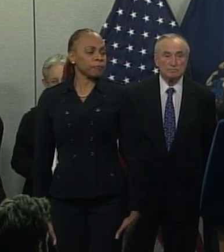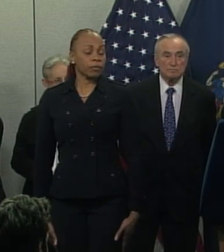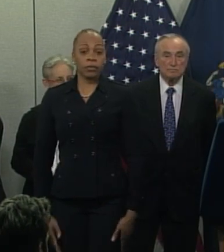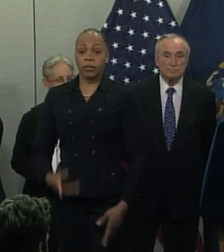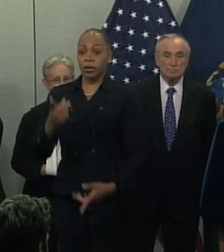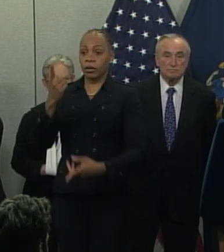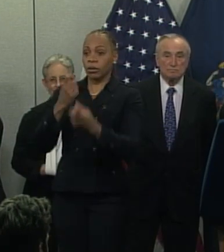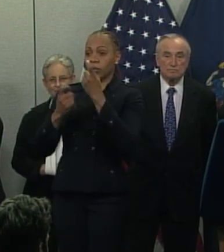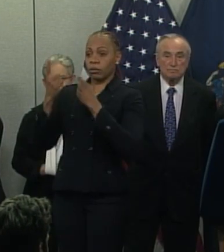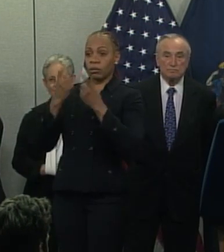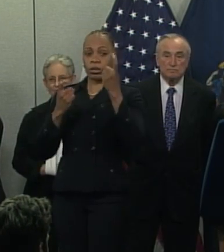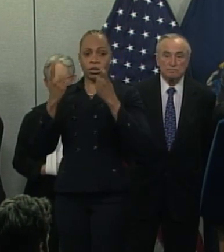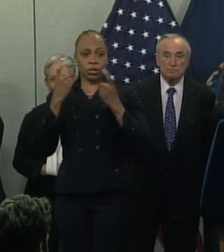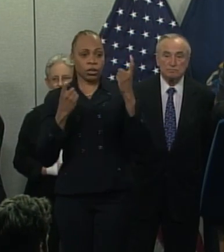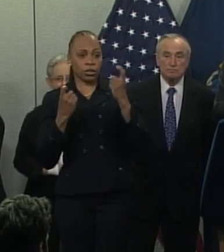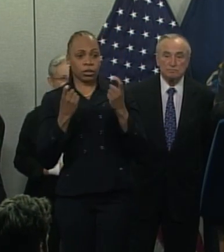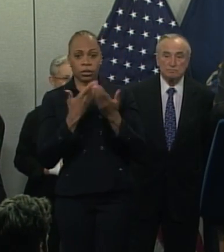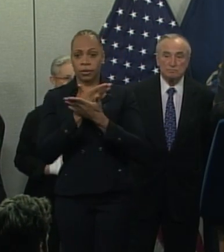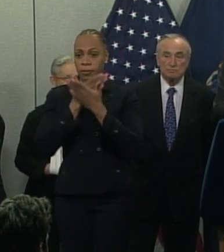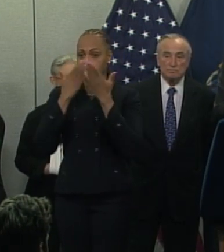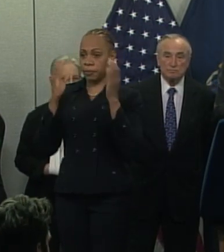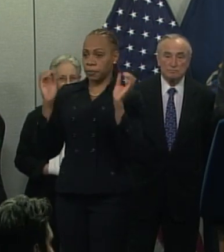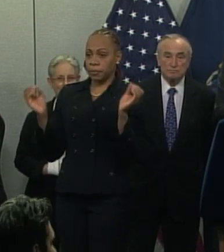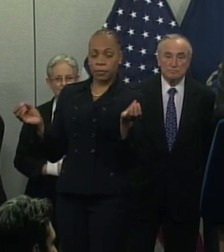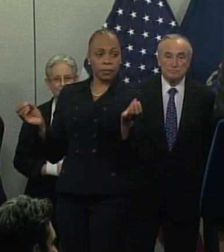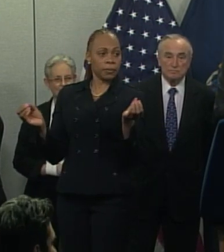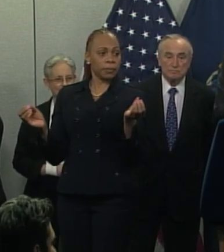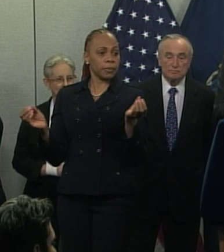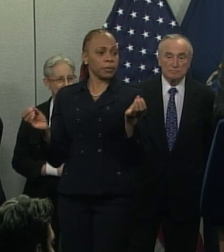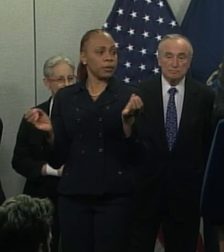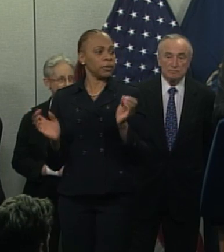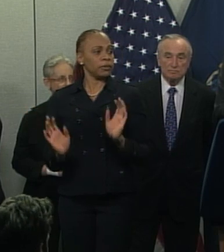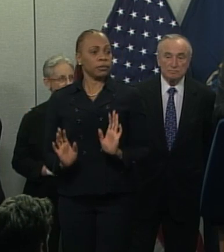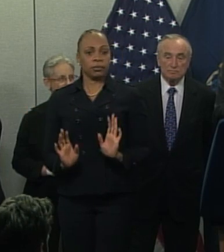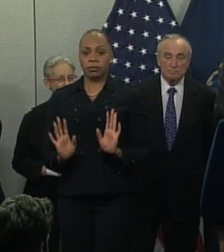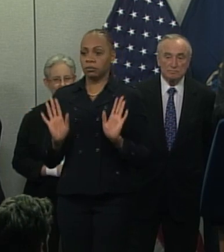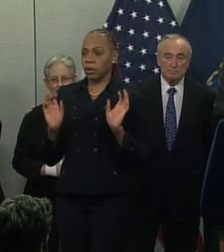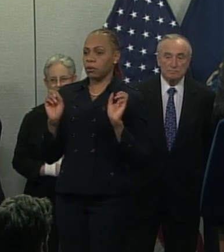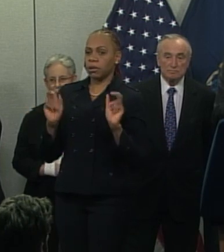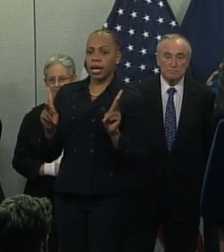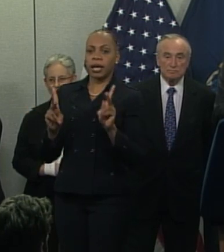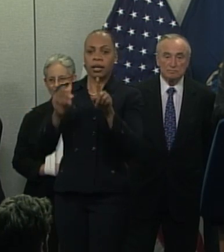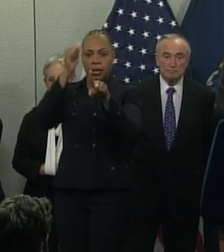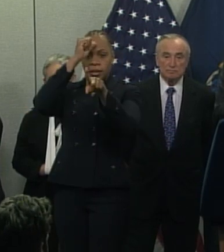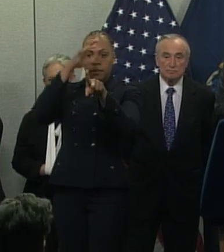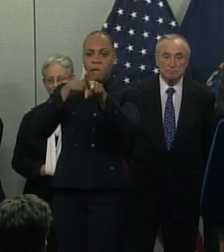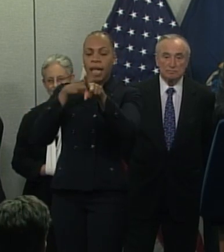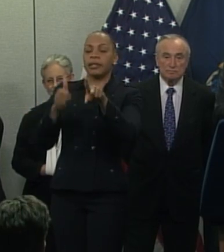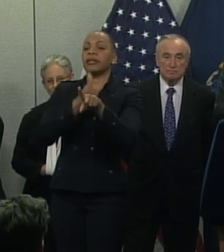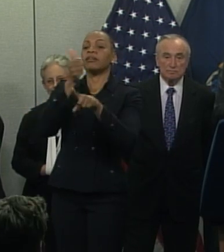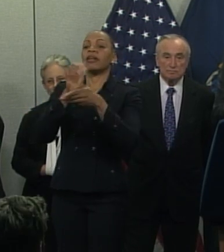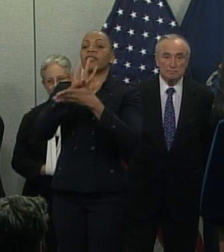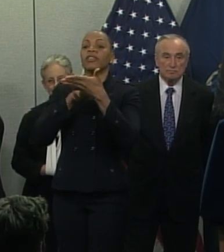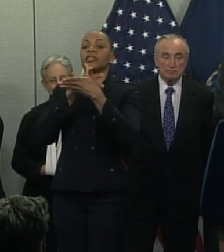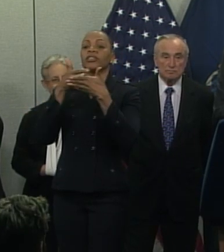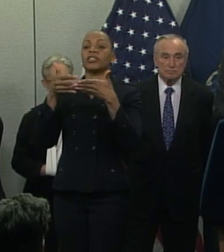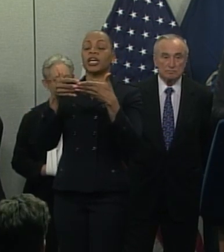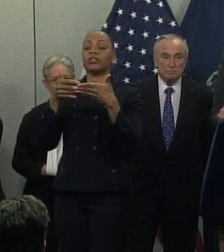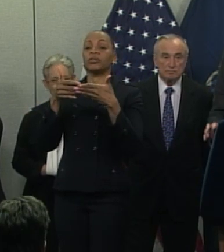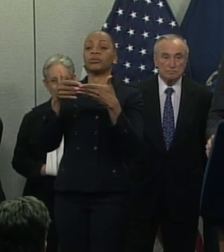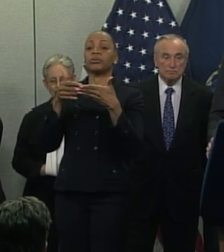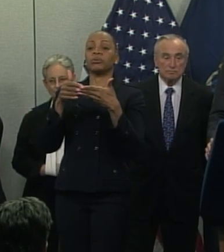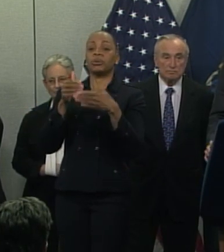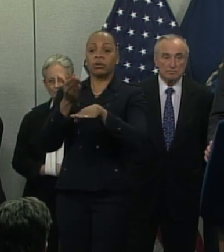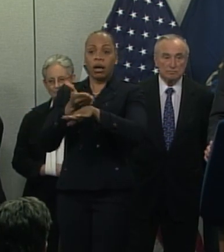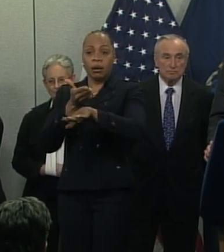Any other questions? Going once. Okay. Update? Or at this point? Scheduled, not